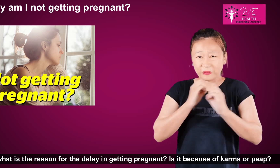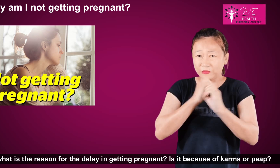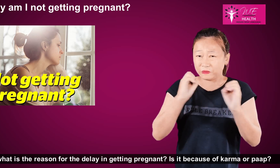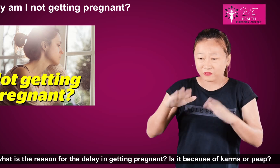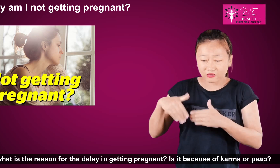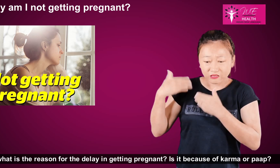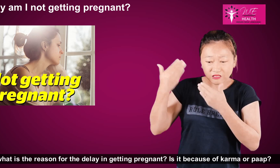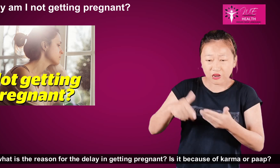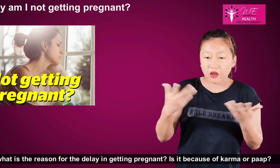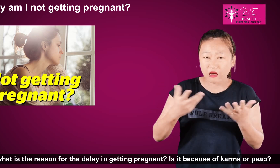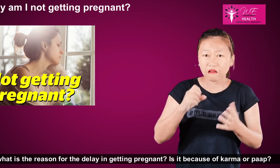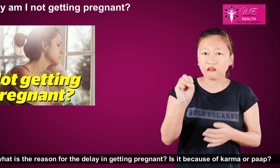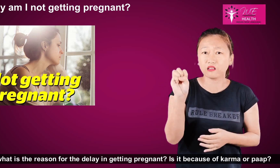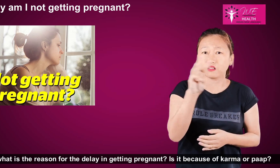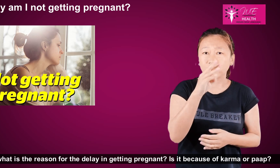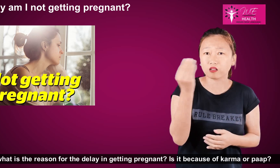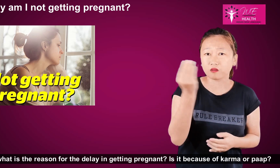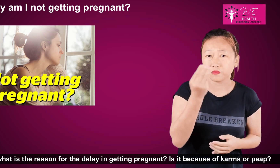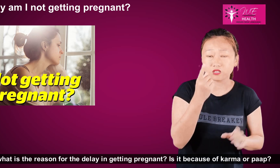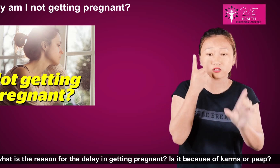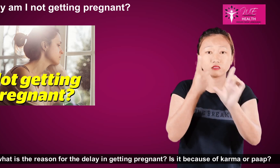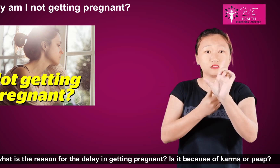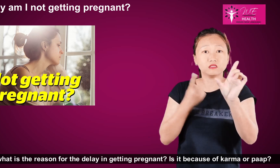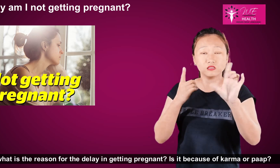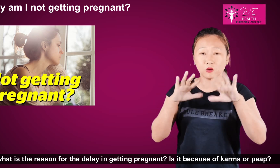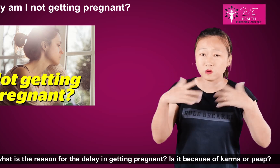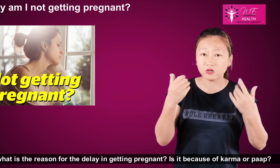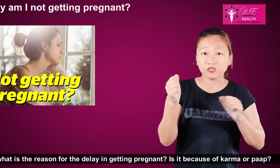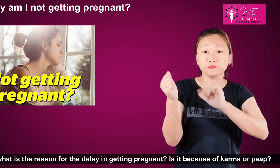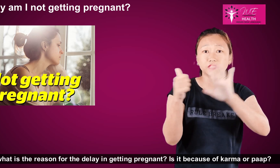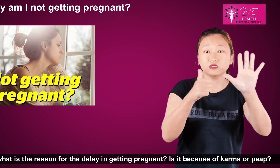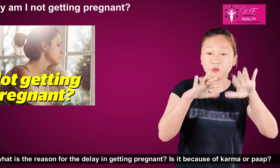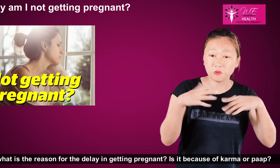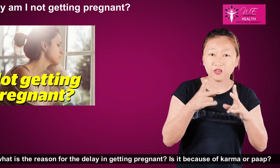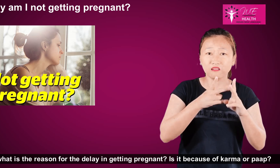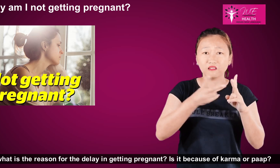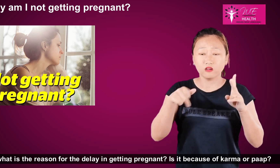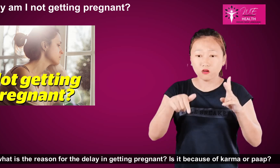Then, what is the reason for the delay in getting pregnant? Is it because of karma or pop?